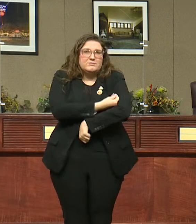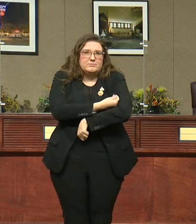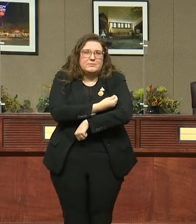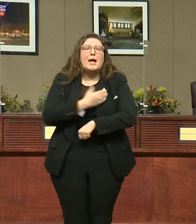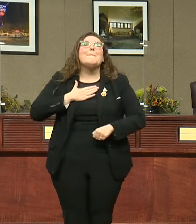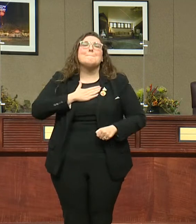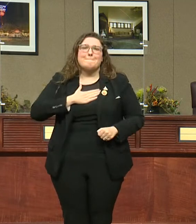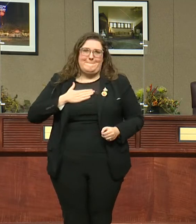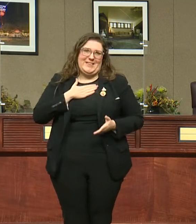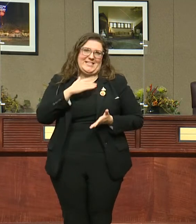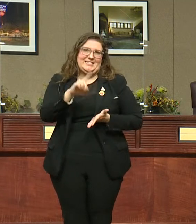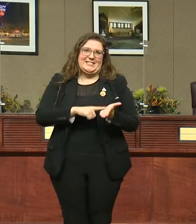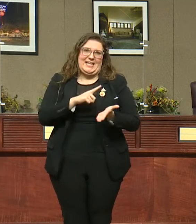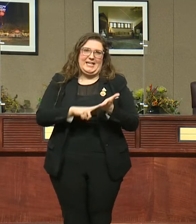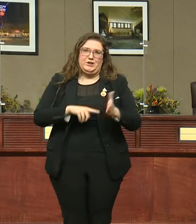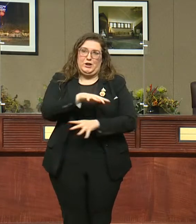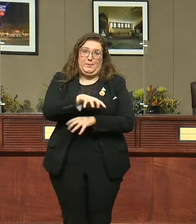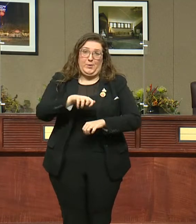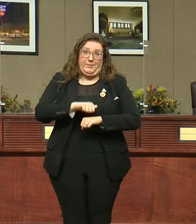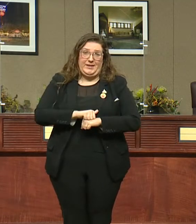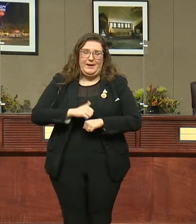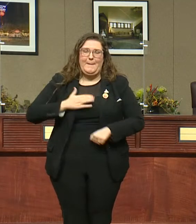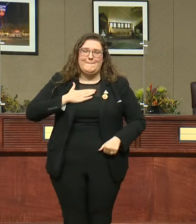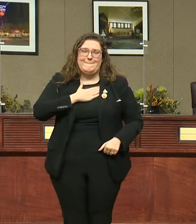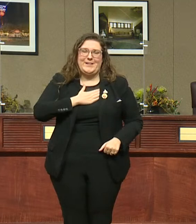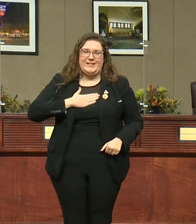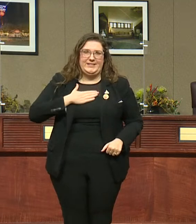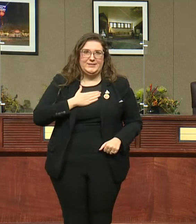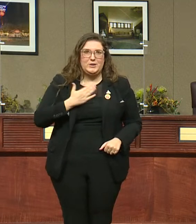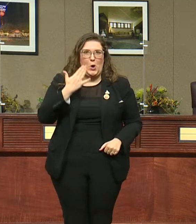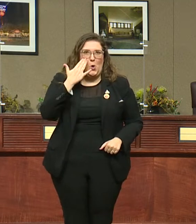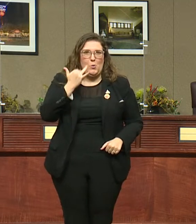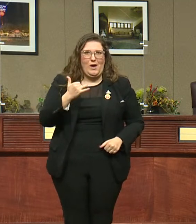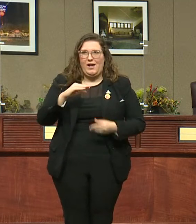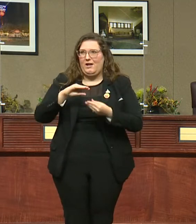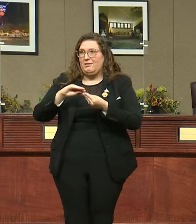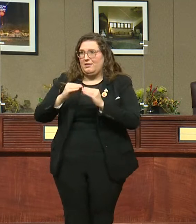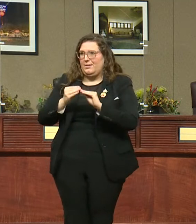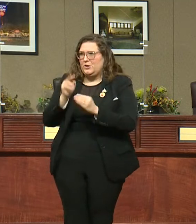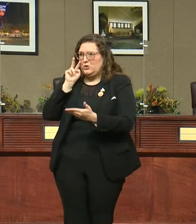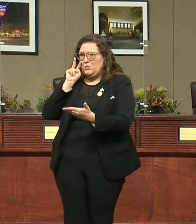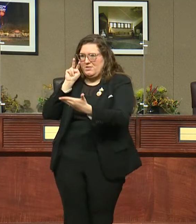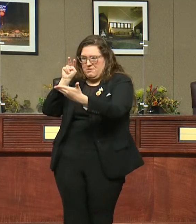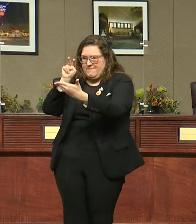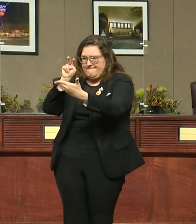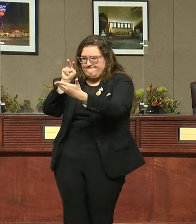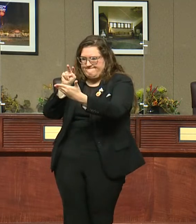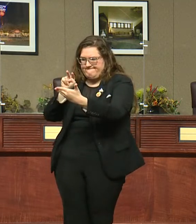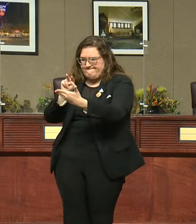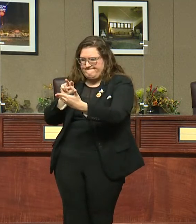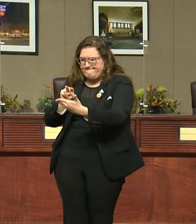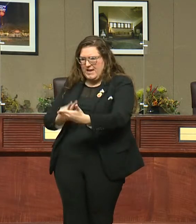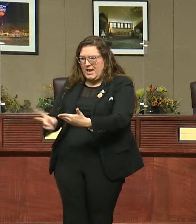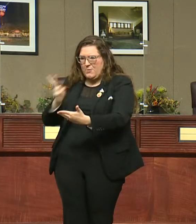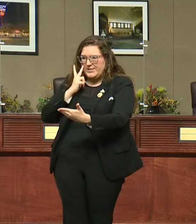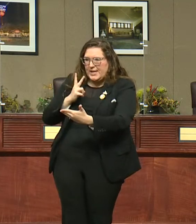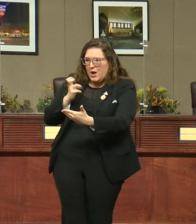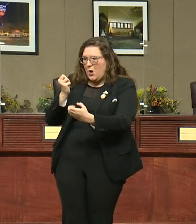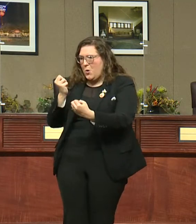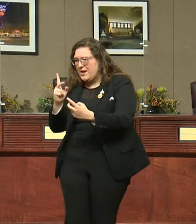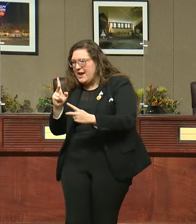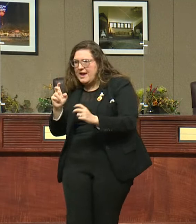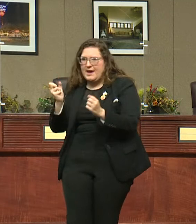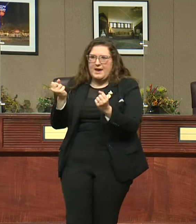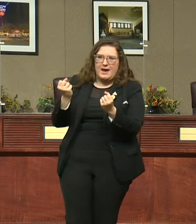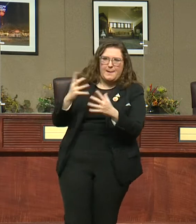data, and the dashboard is telling us how many appointments we have the next hour, so that we prepare the vaccines that we have